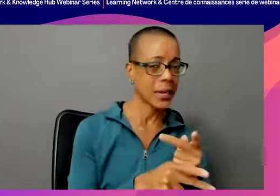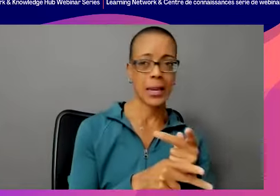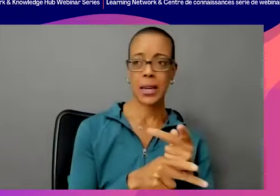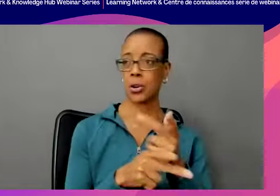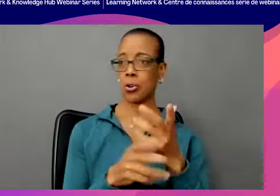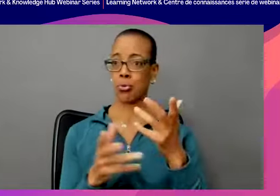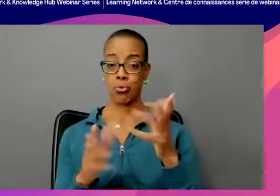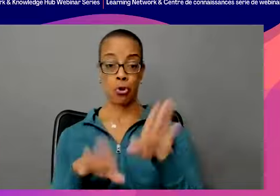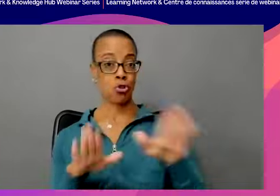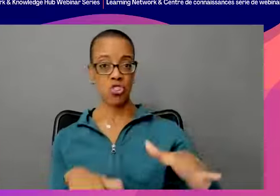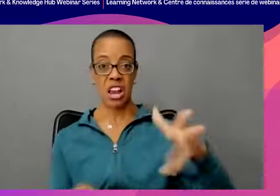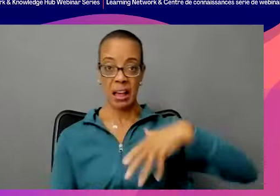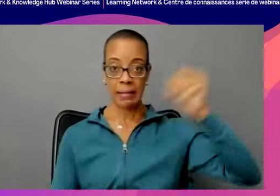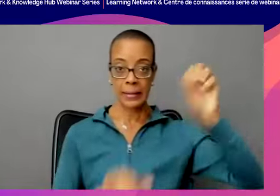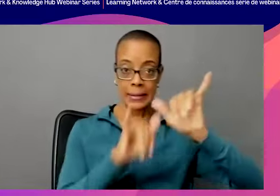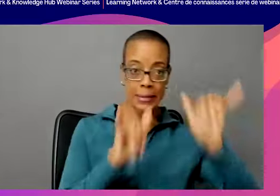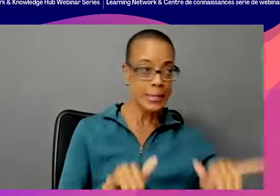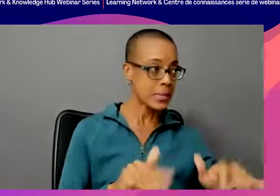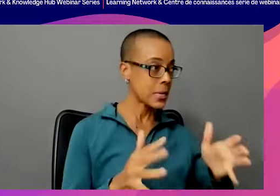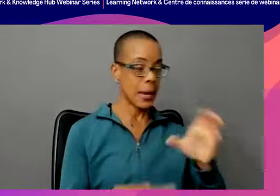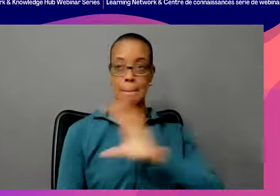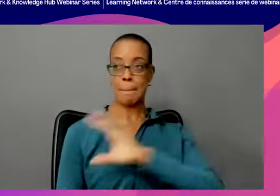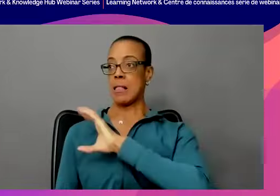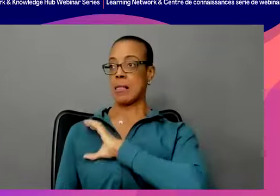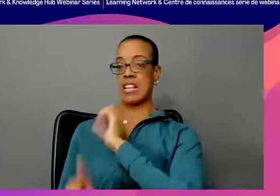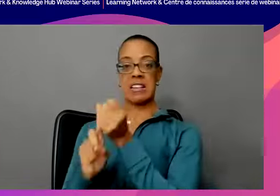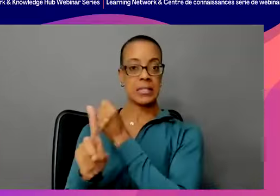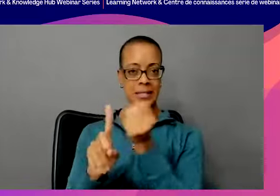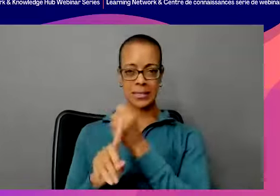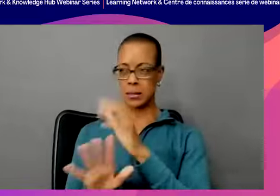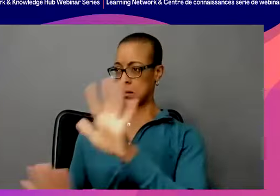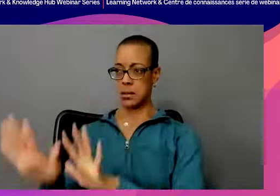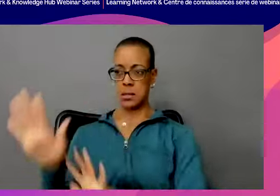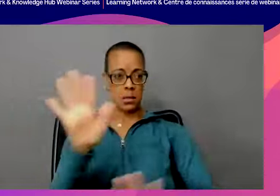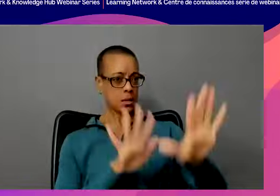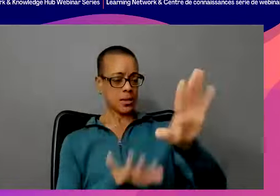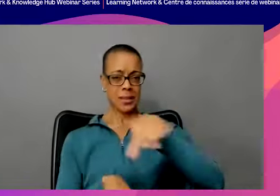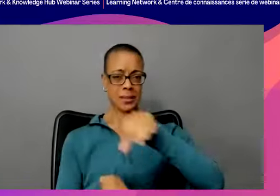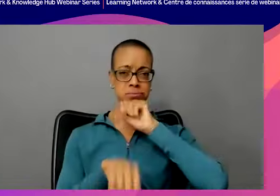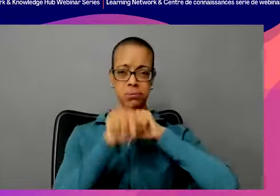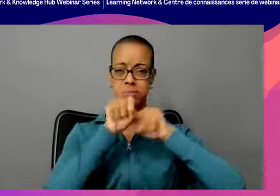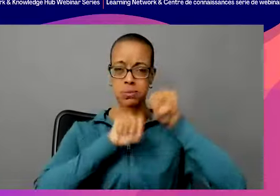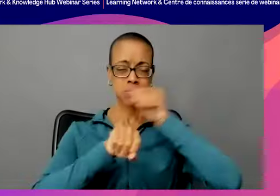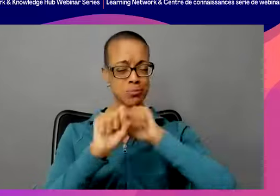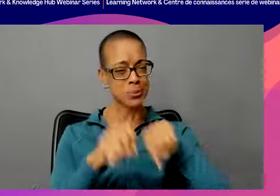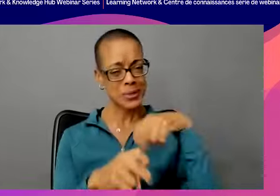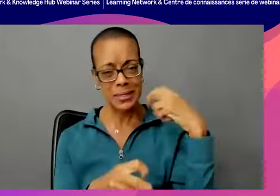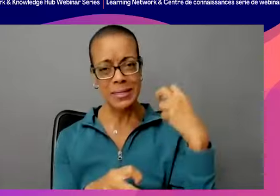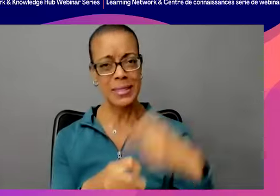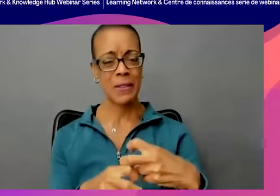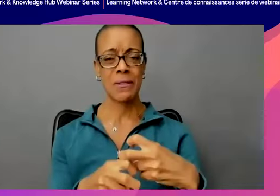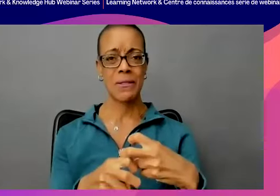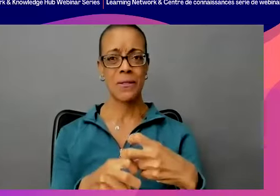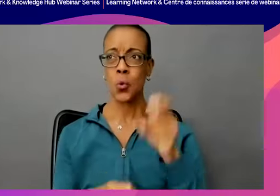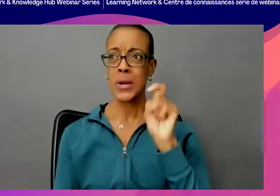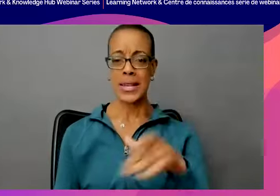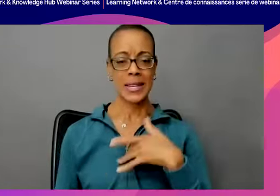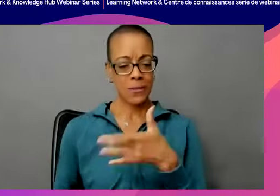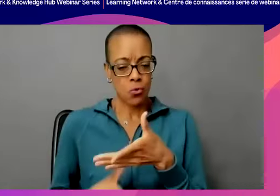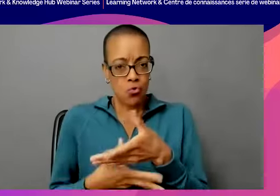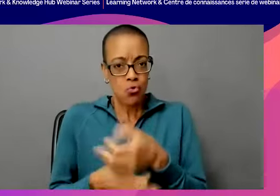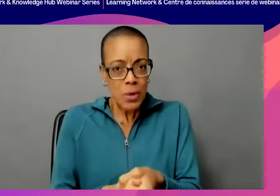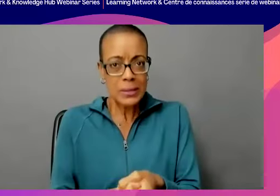apprehension system or police brutality. It's hard to navigate these. So we really need to feel trust.